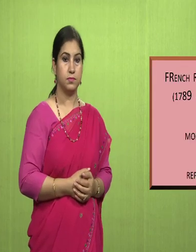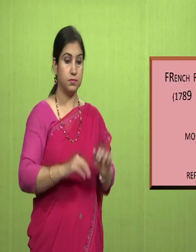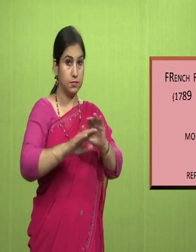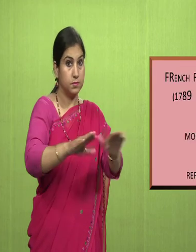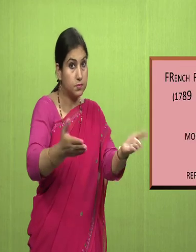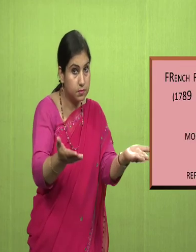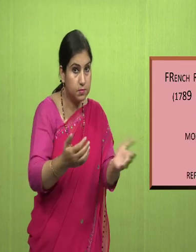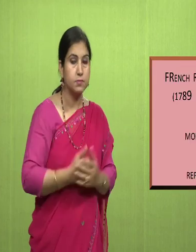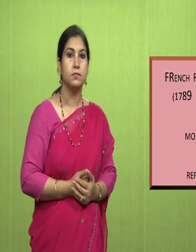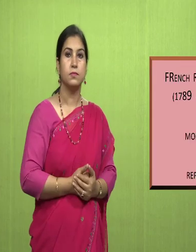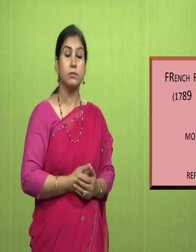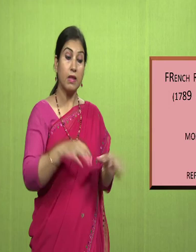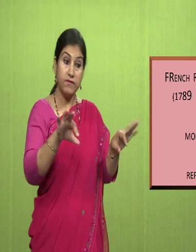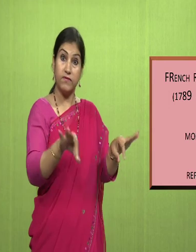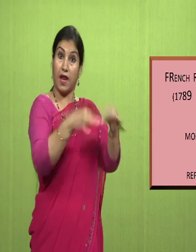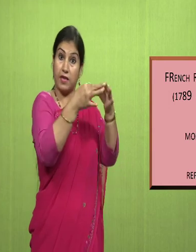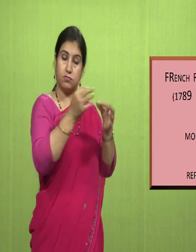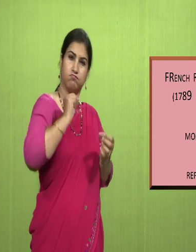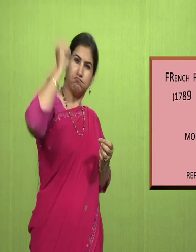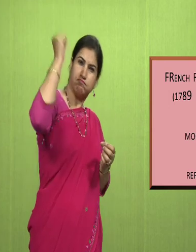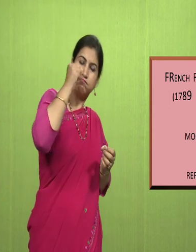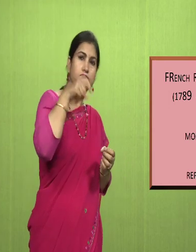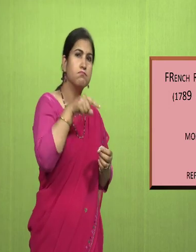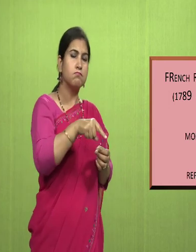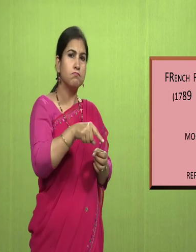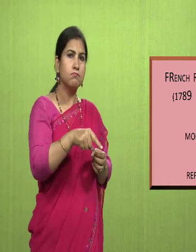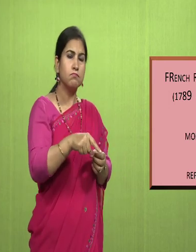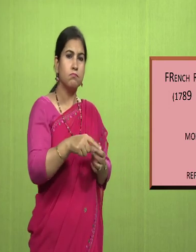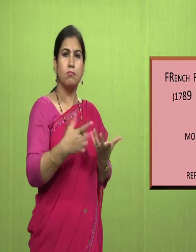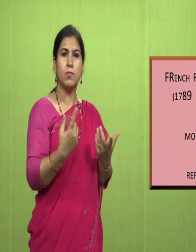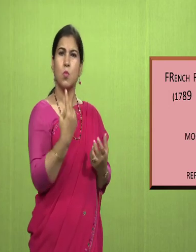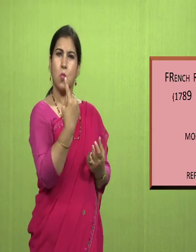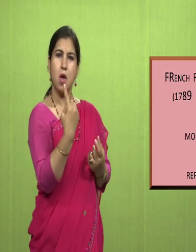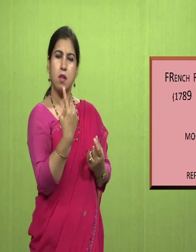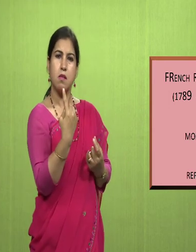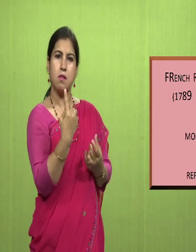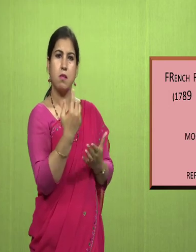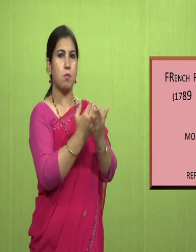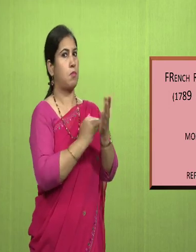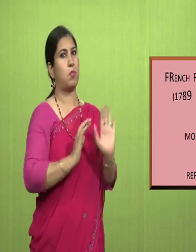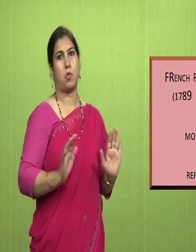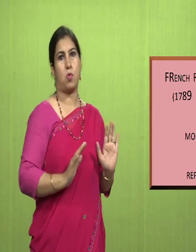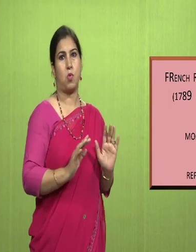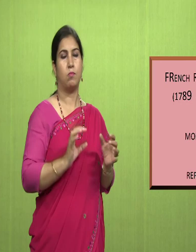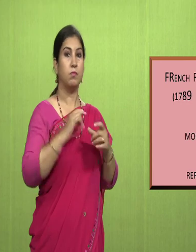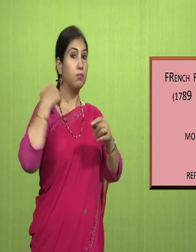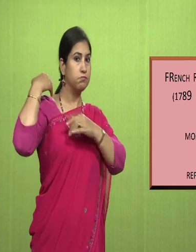Learners, the French Revolution was not a single event, but it was a